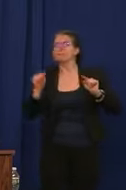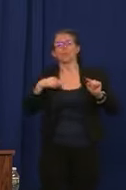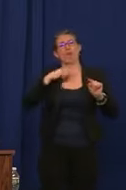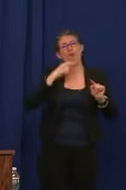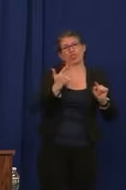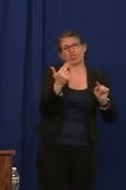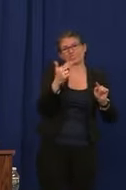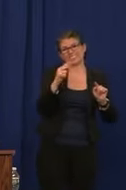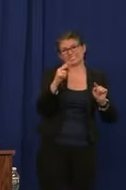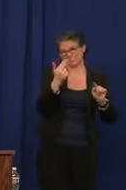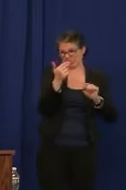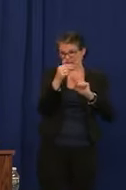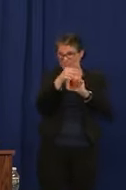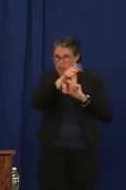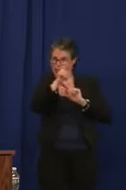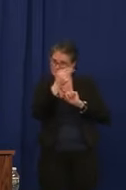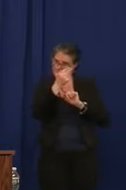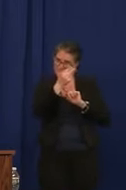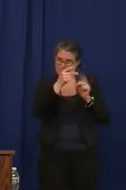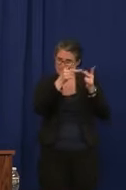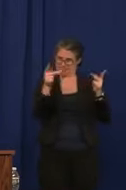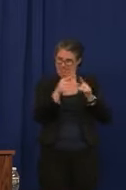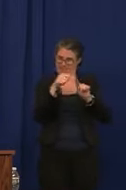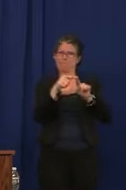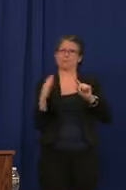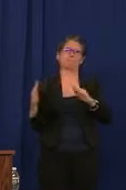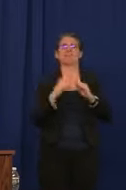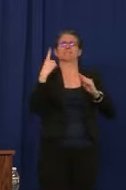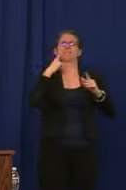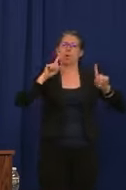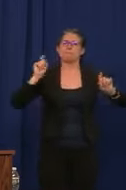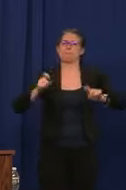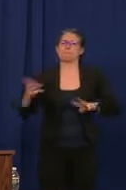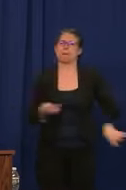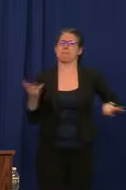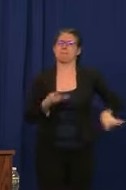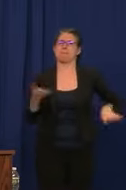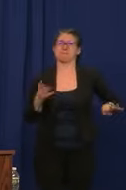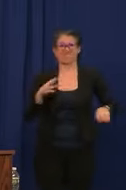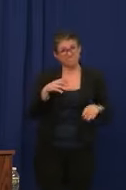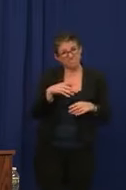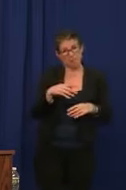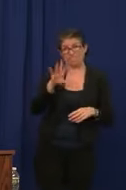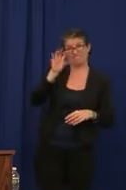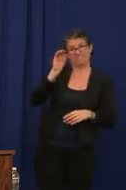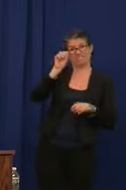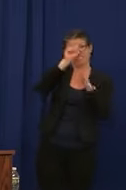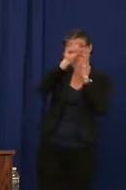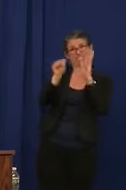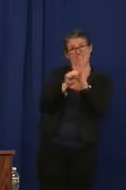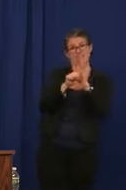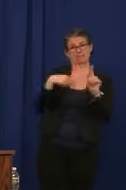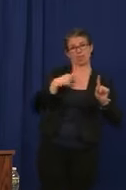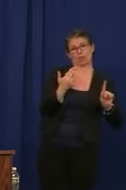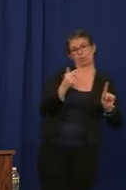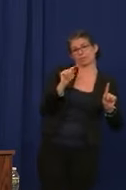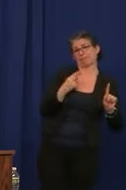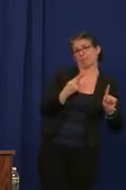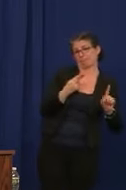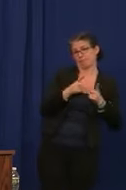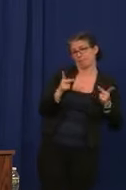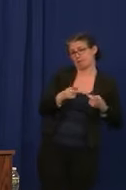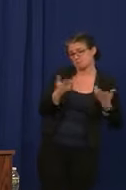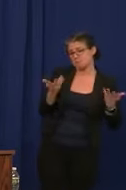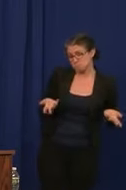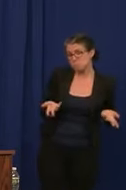needed. It's needed so that the public health apparatus can identify those folks, make contact with them, and